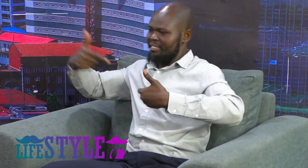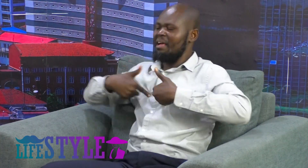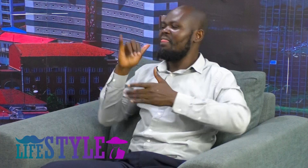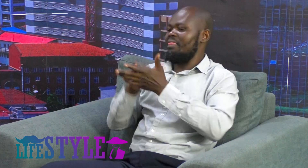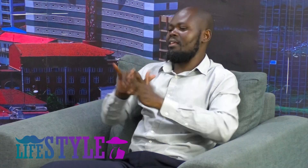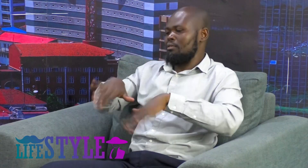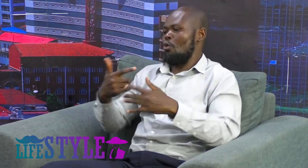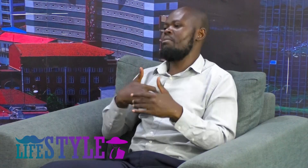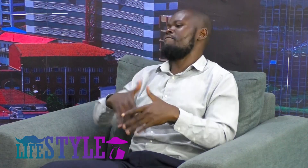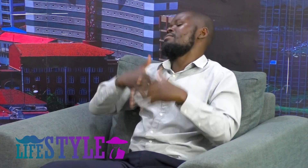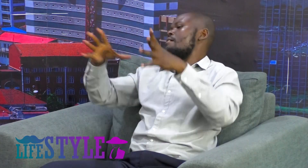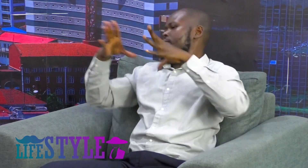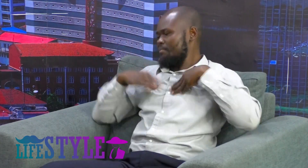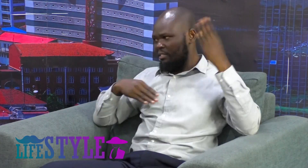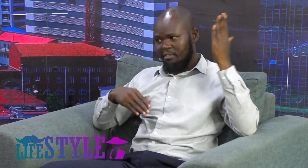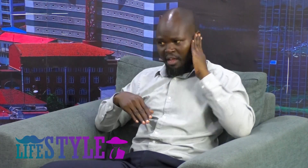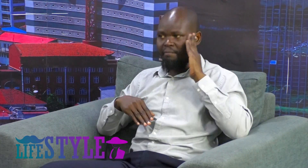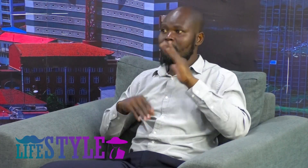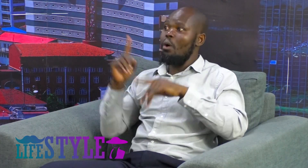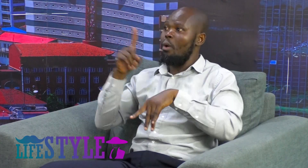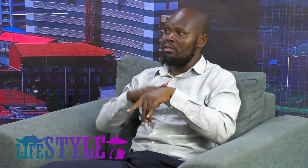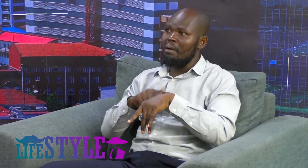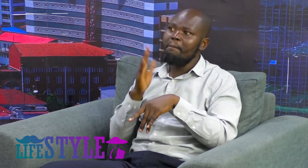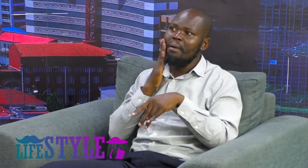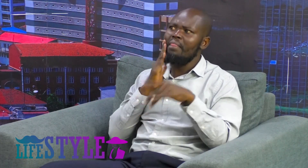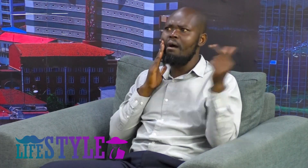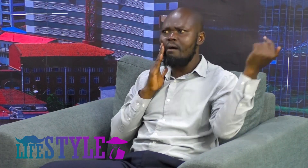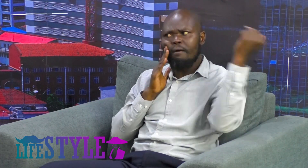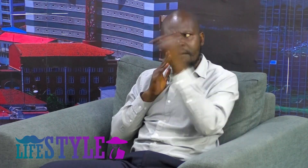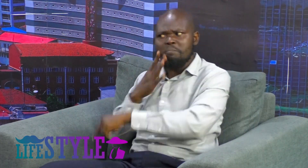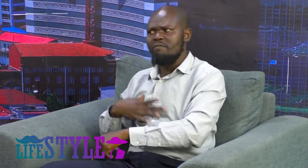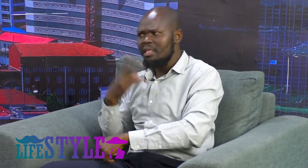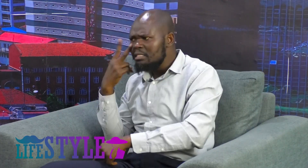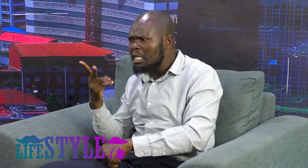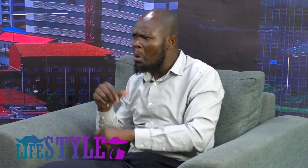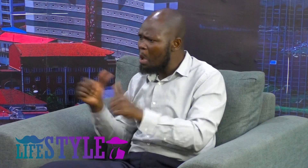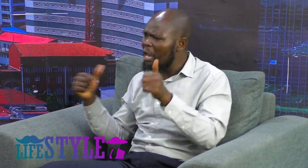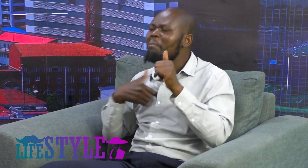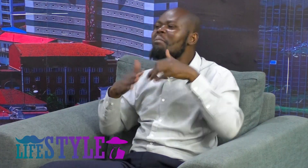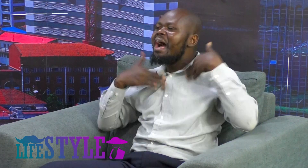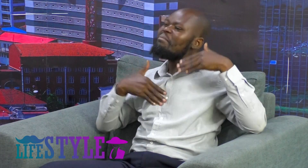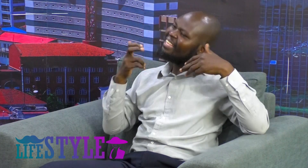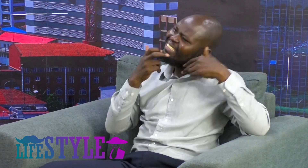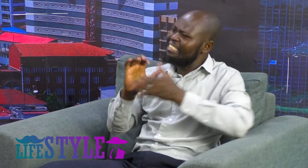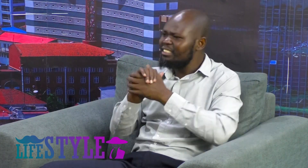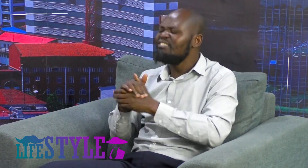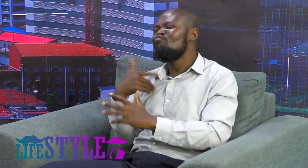But since I was partial at the time, I think that also gave me encouragement as well. So